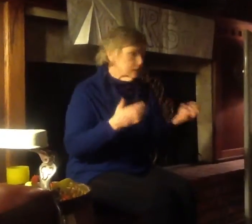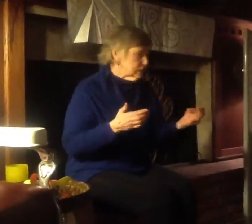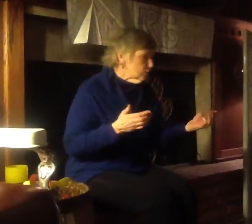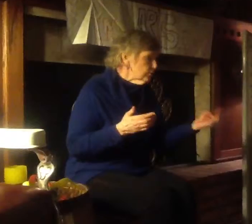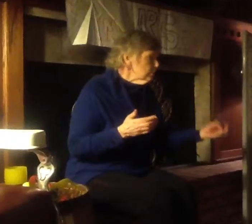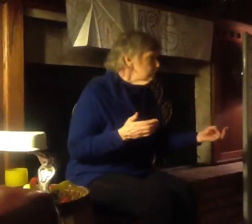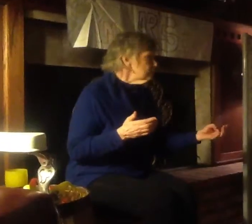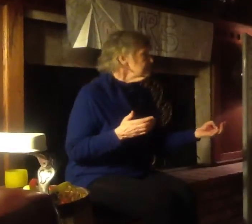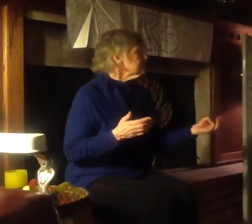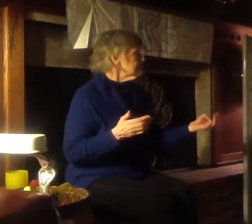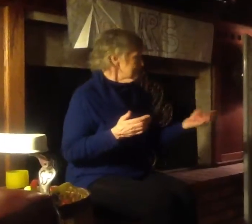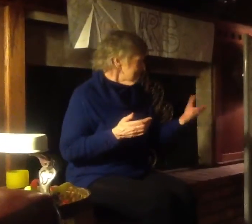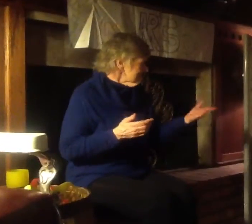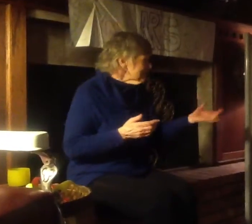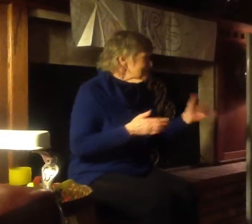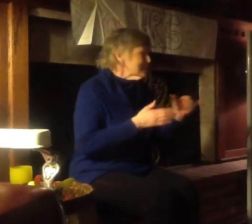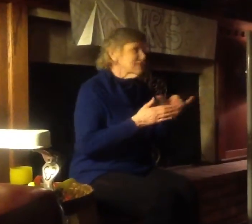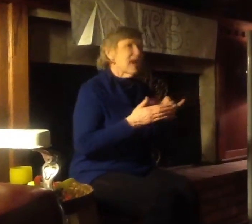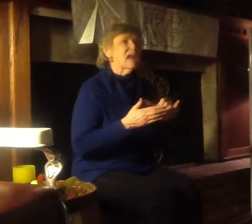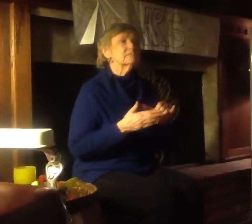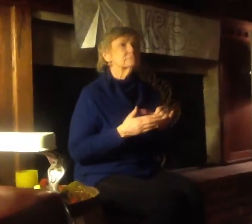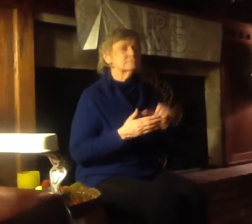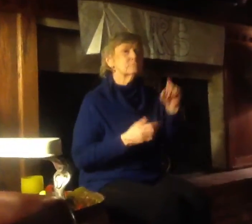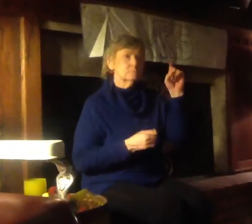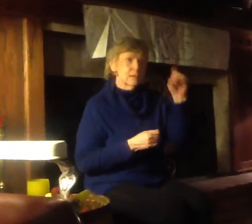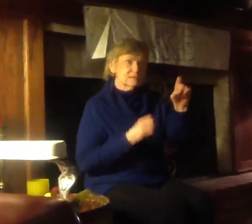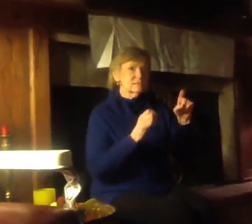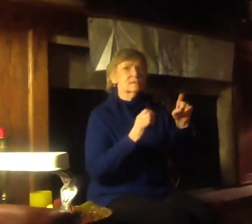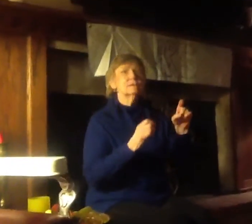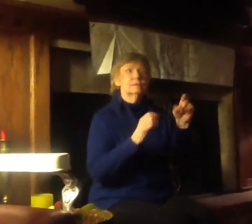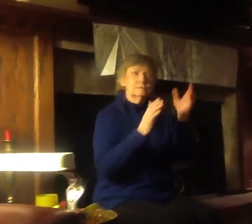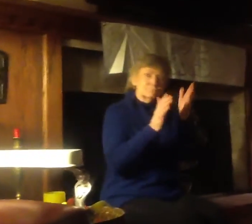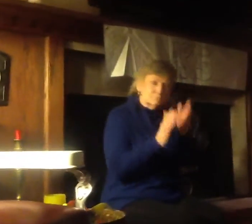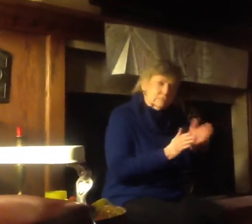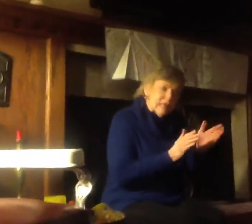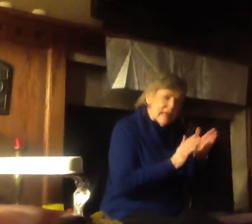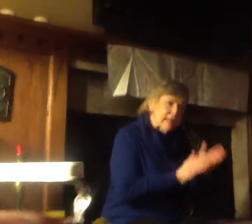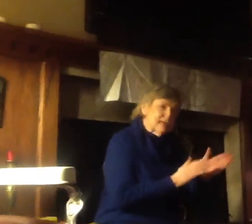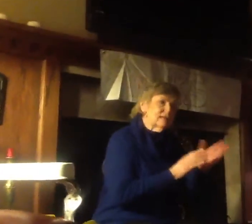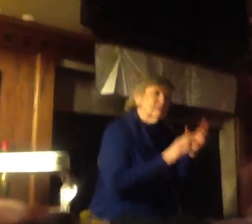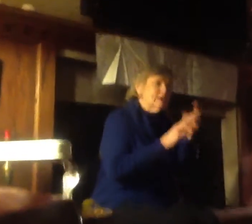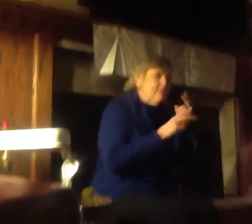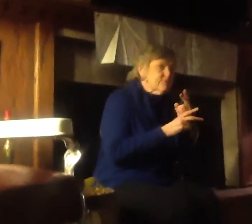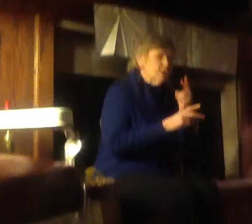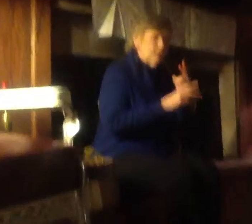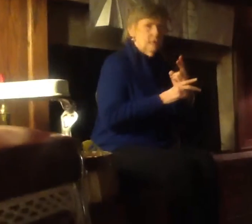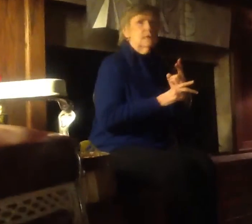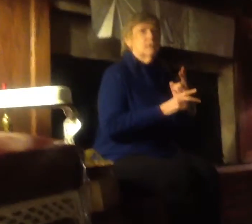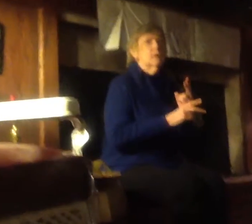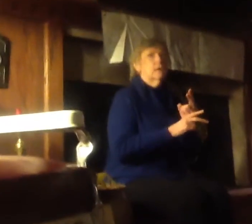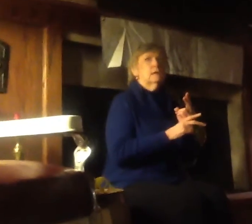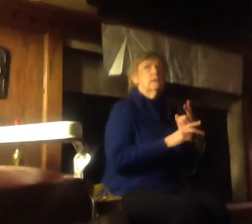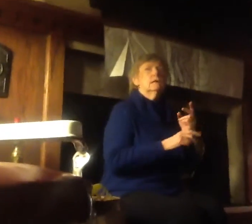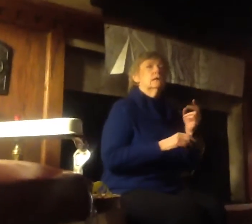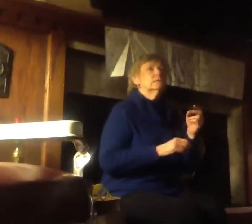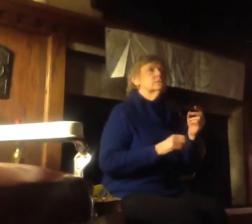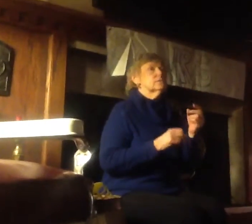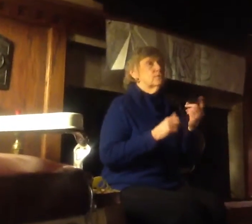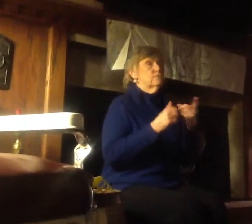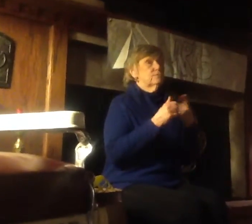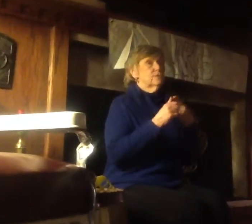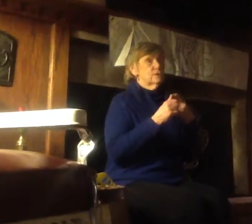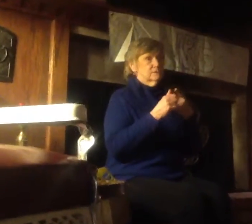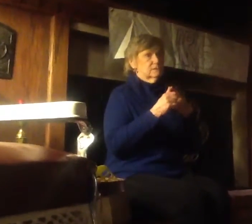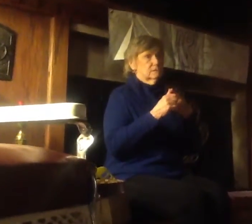art, materials, things like that. You must plan carefully.